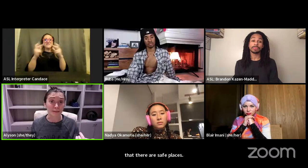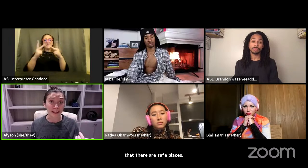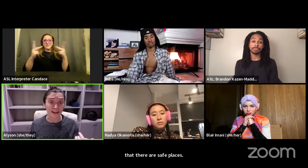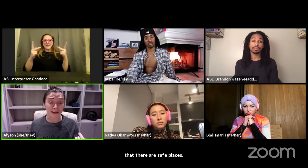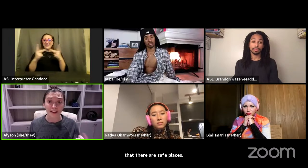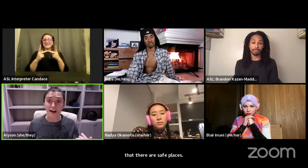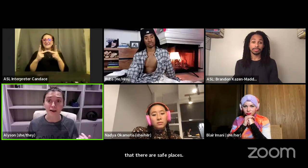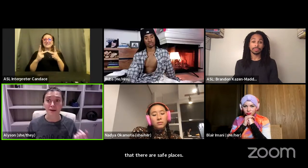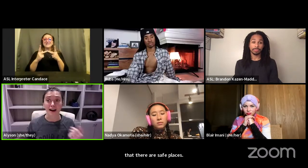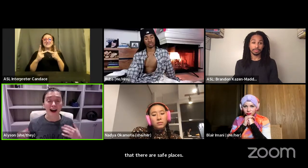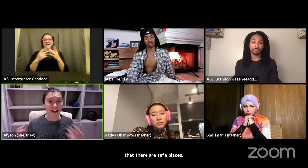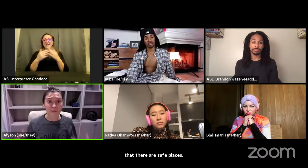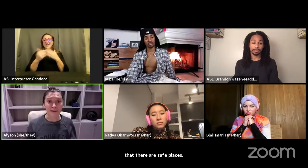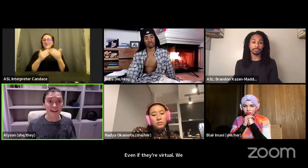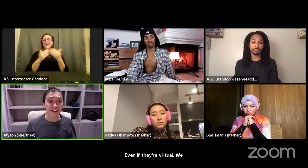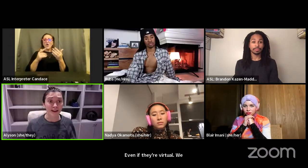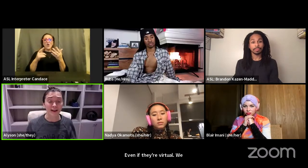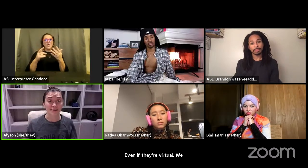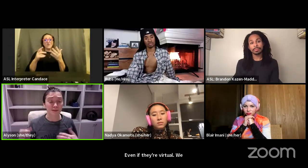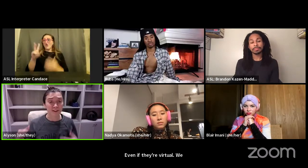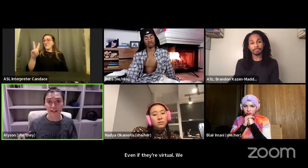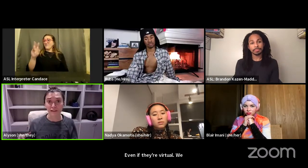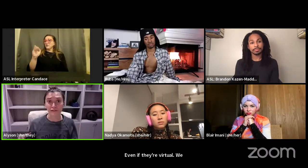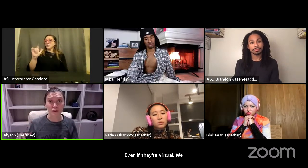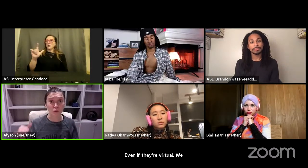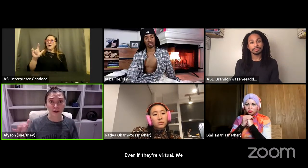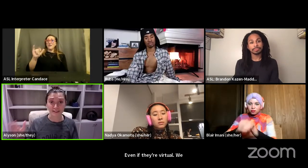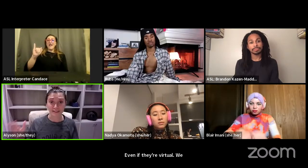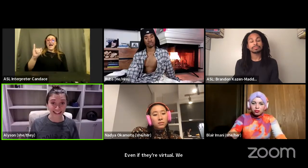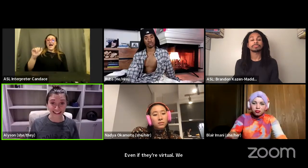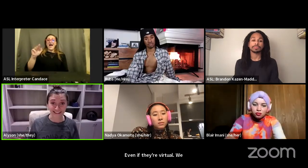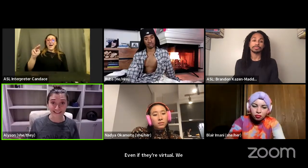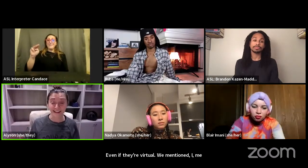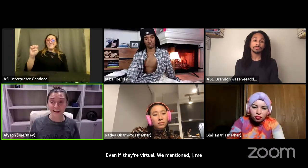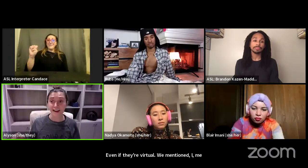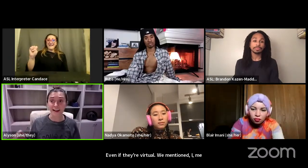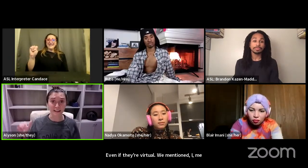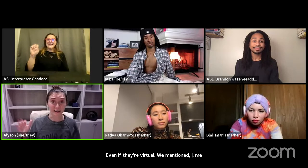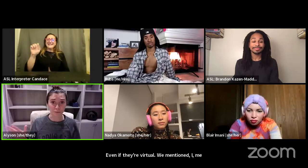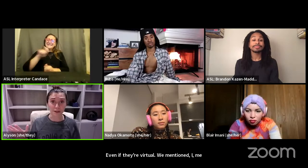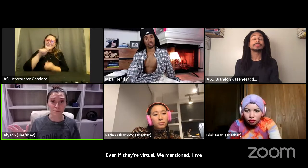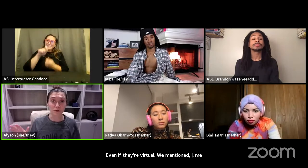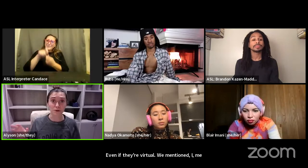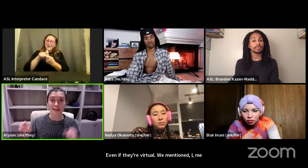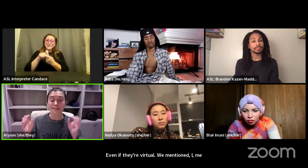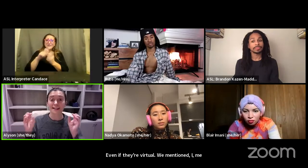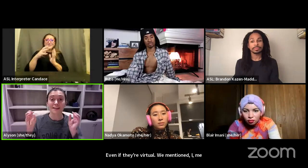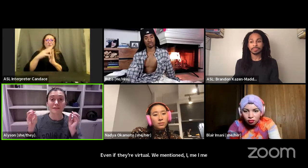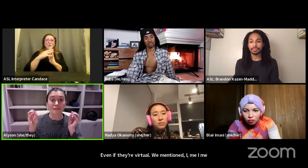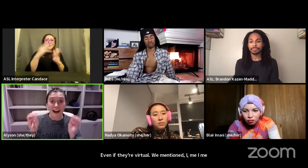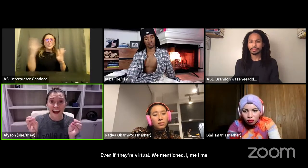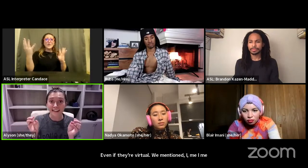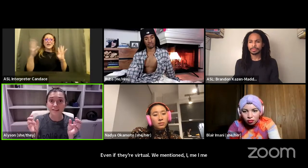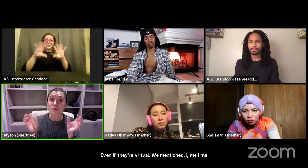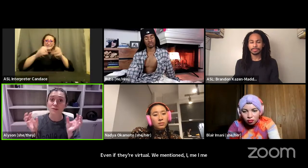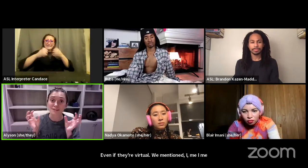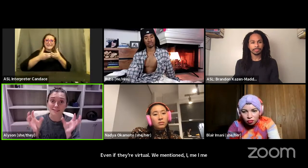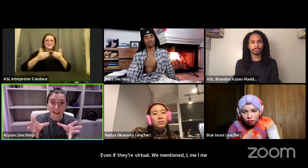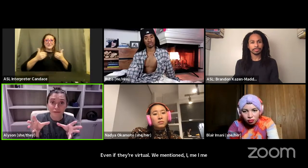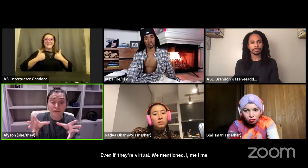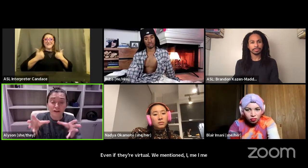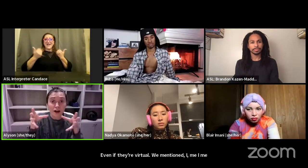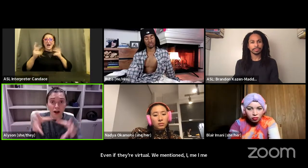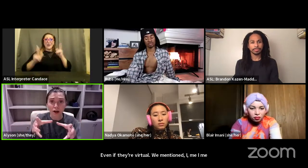mentioned IME. IME, especially for queer teens and young people, like, find